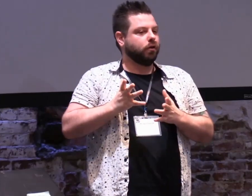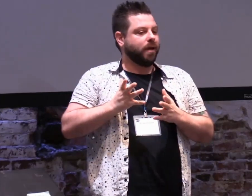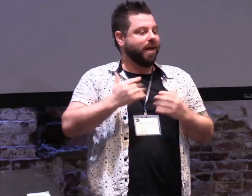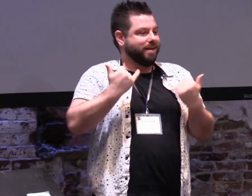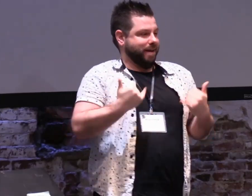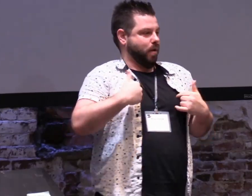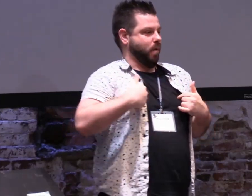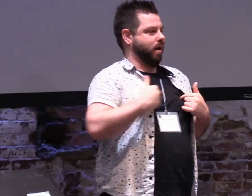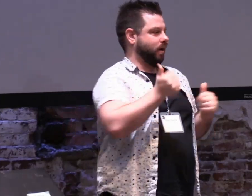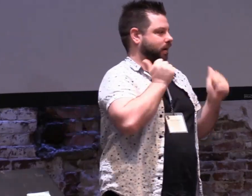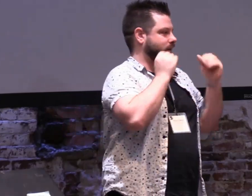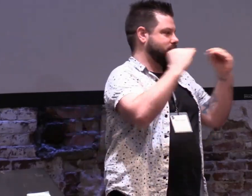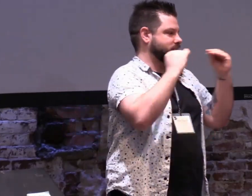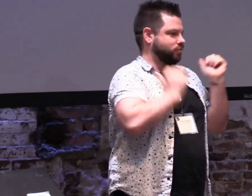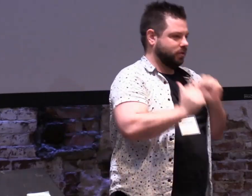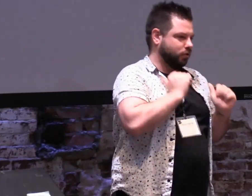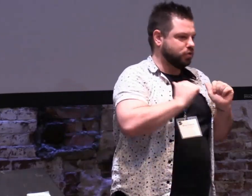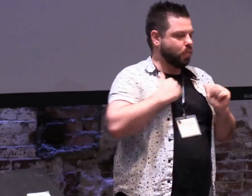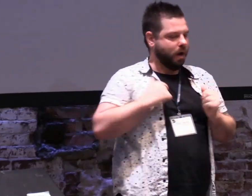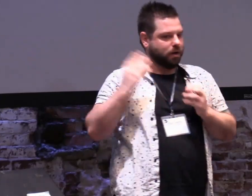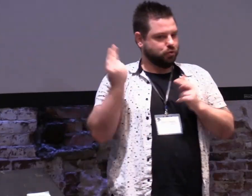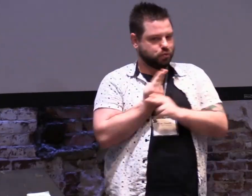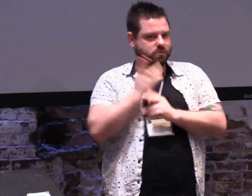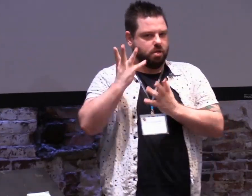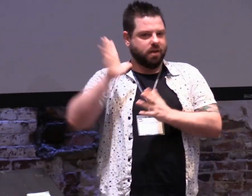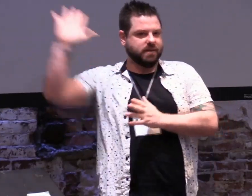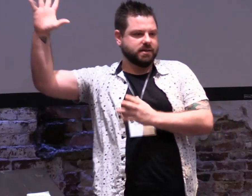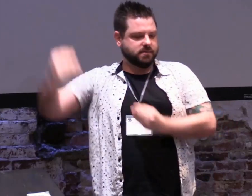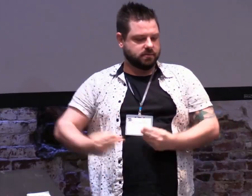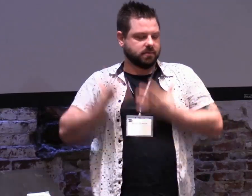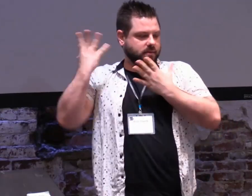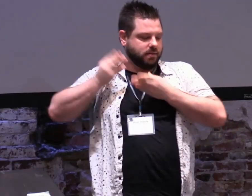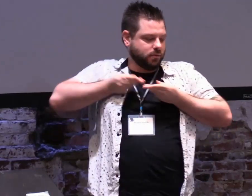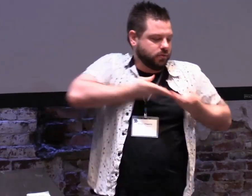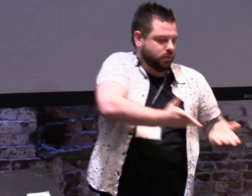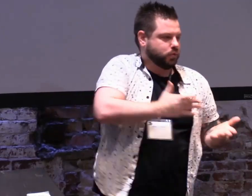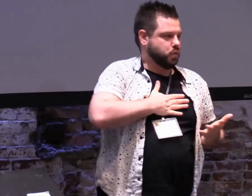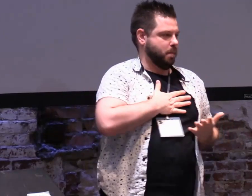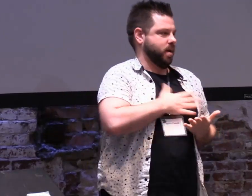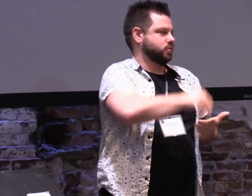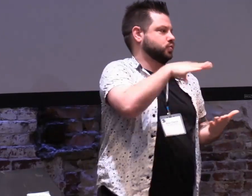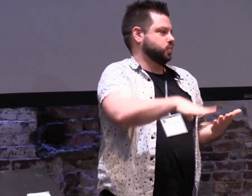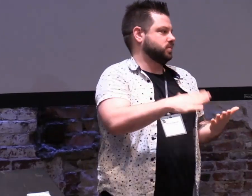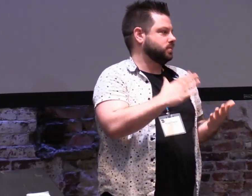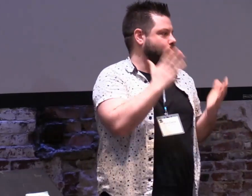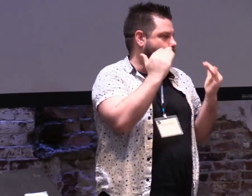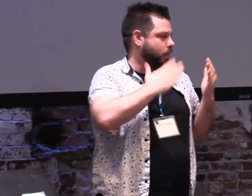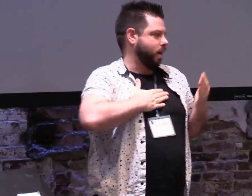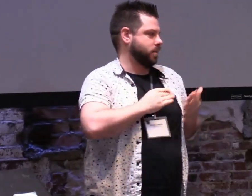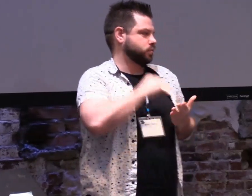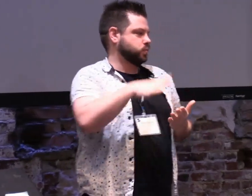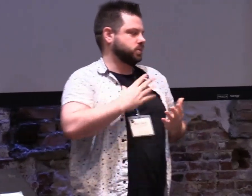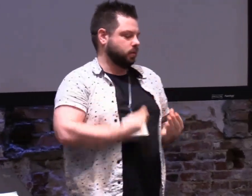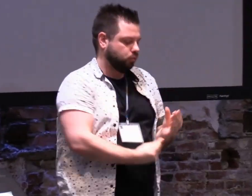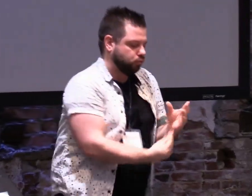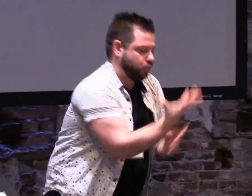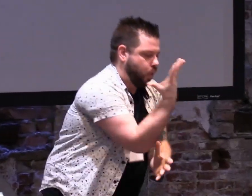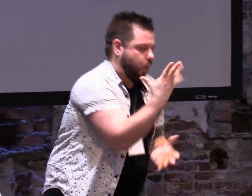from my director. And today, I teach theater, and I use his philosophy and his approach